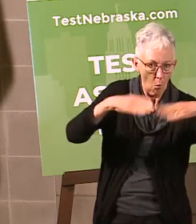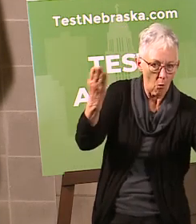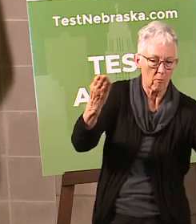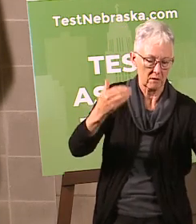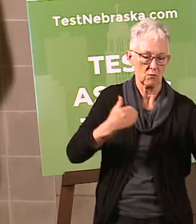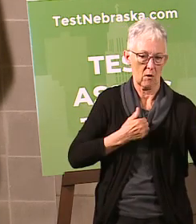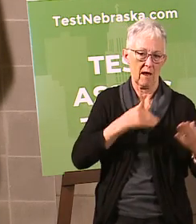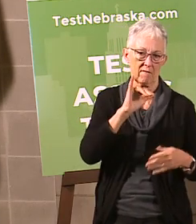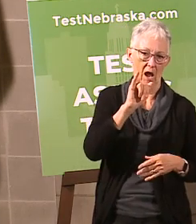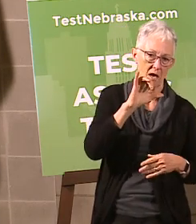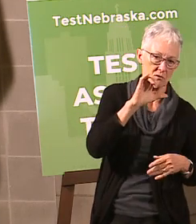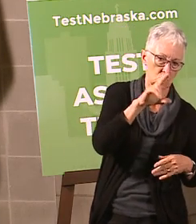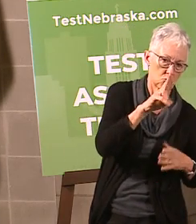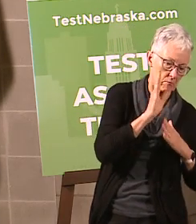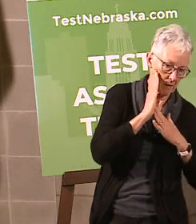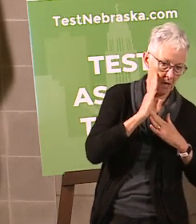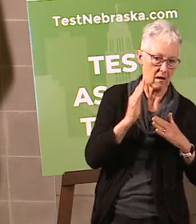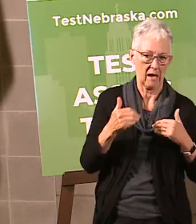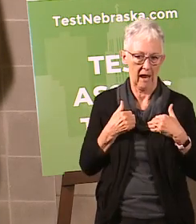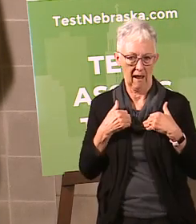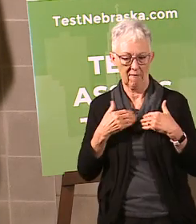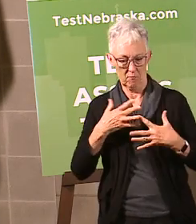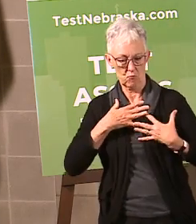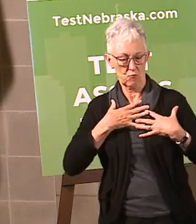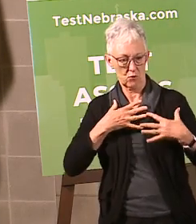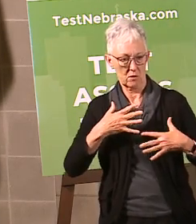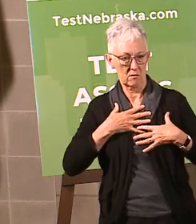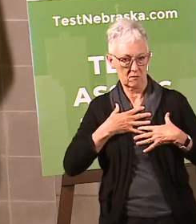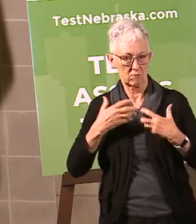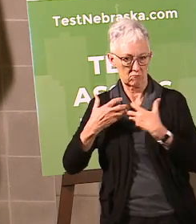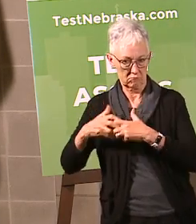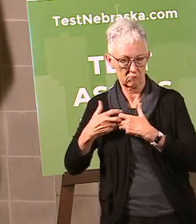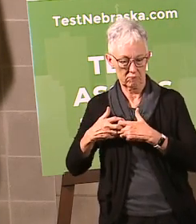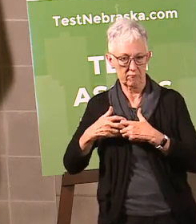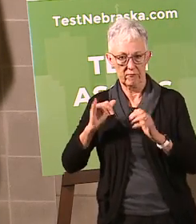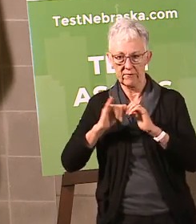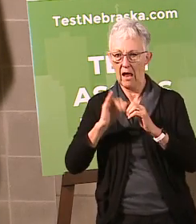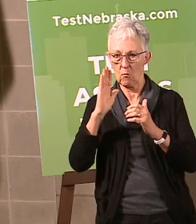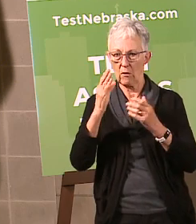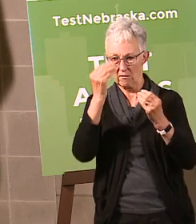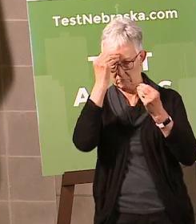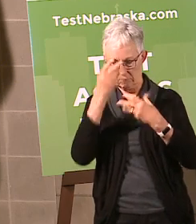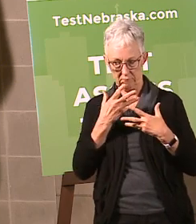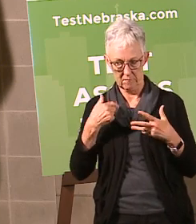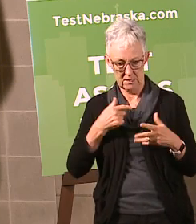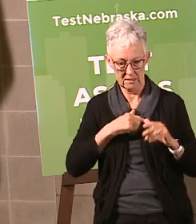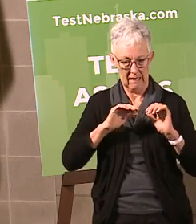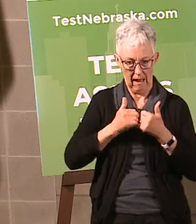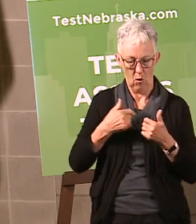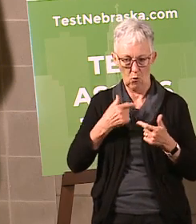ventilator can get access to it. And that is how we will know that we are continuing to win the battle here